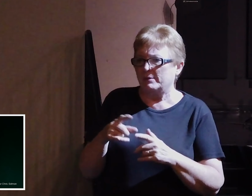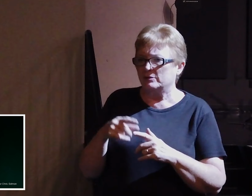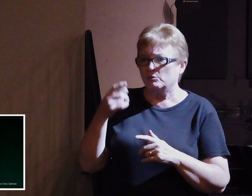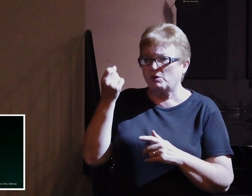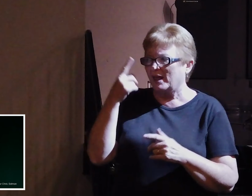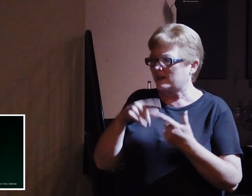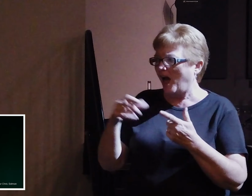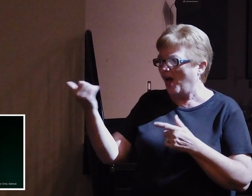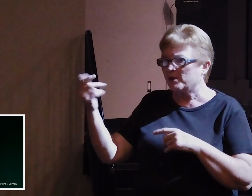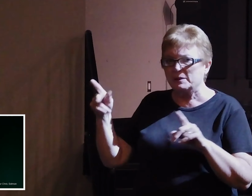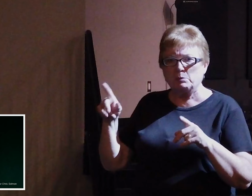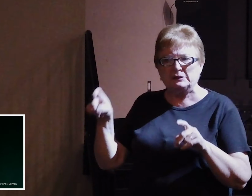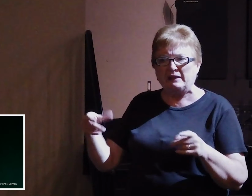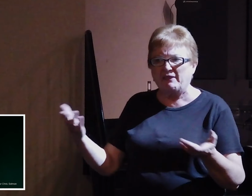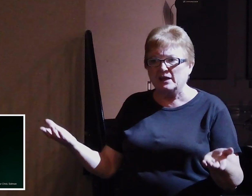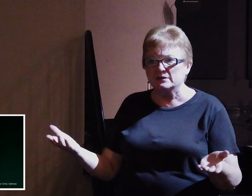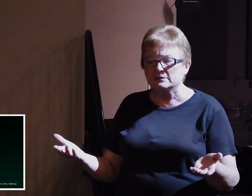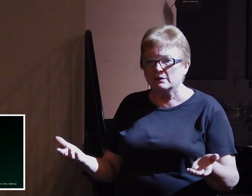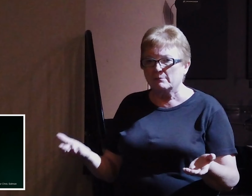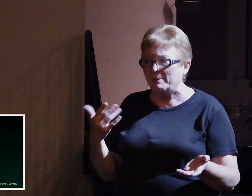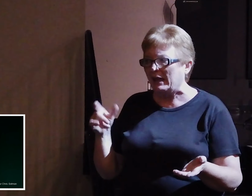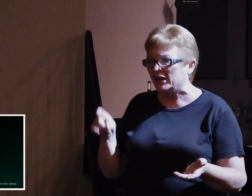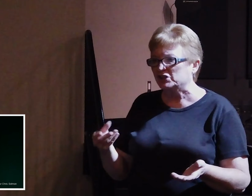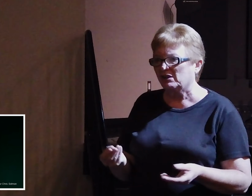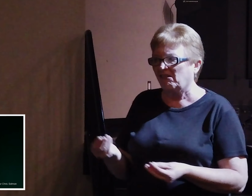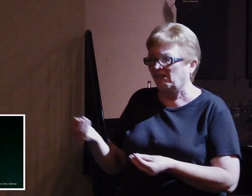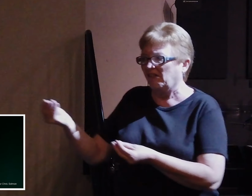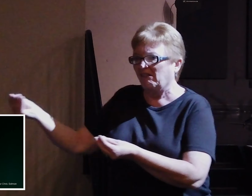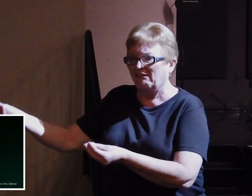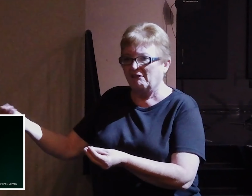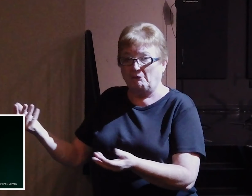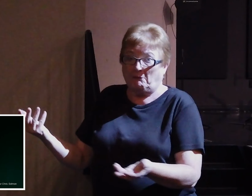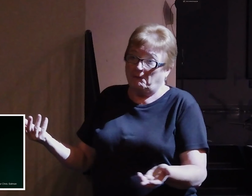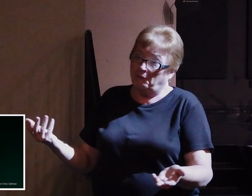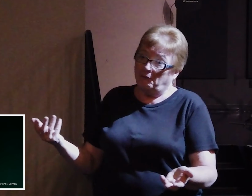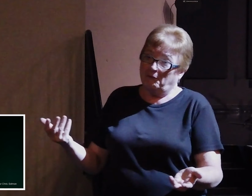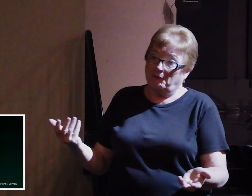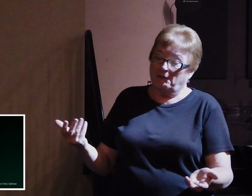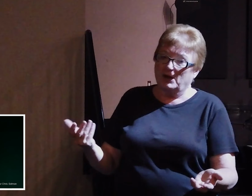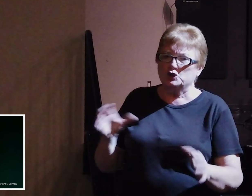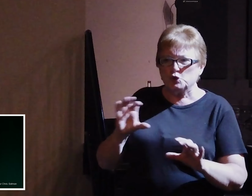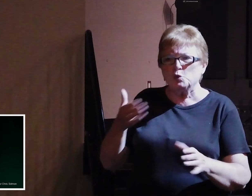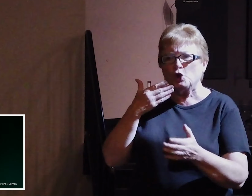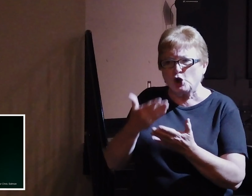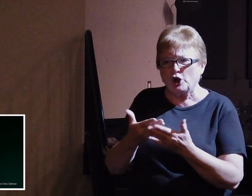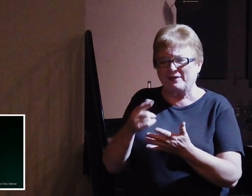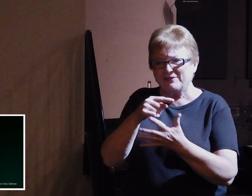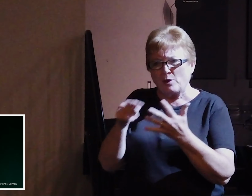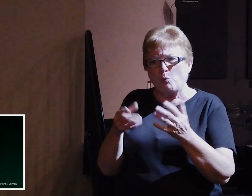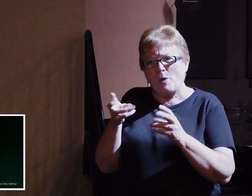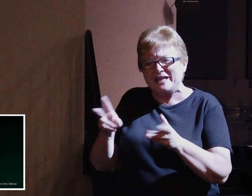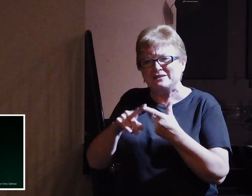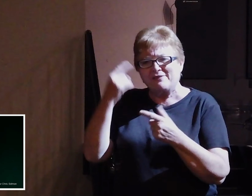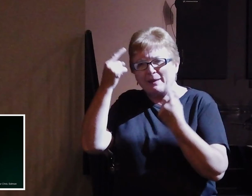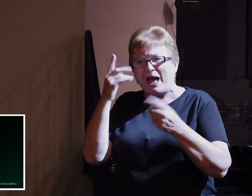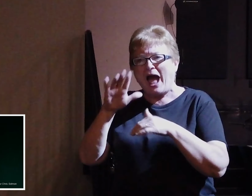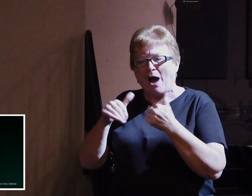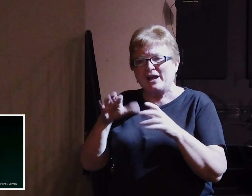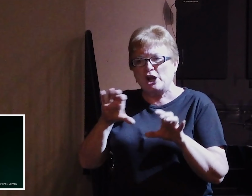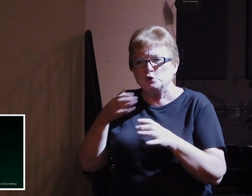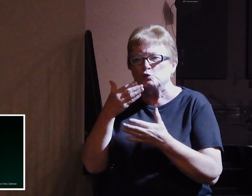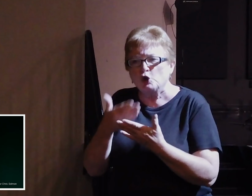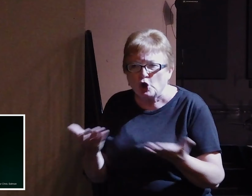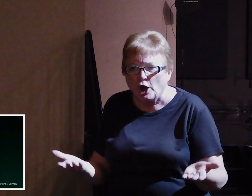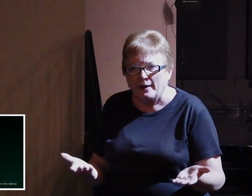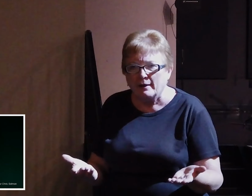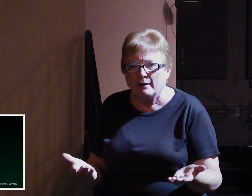These are all ways to do good. And maybe after all we've been through this last year, you're still thinking, hey, this isn't all a big deal for me.